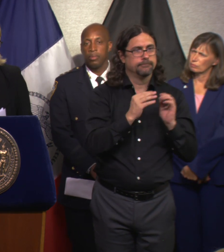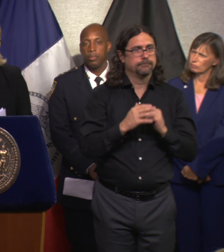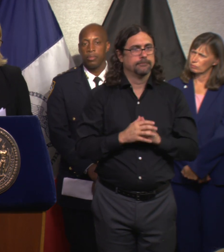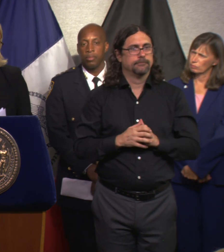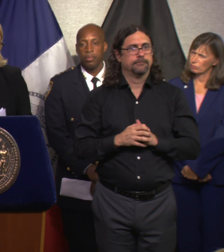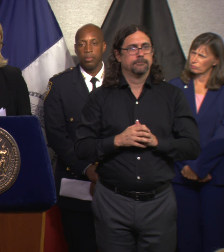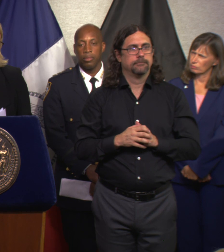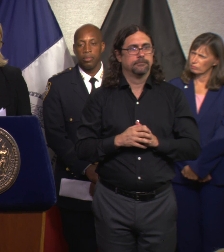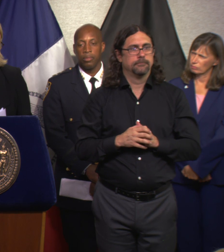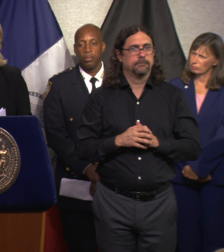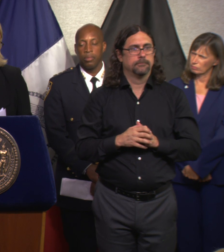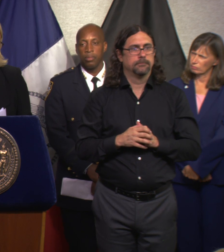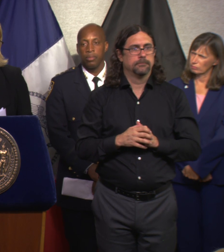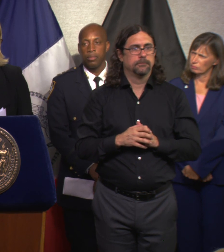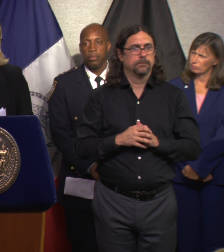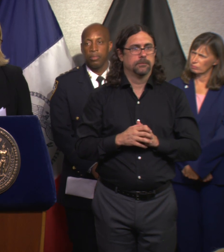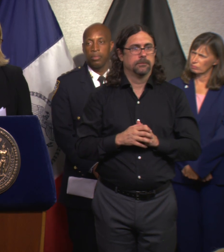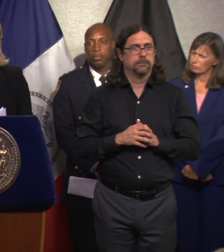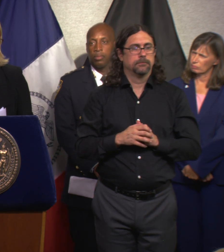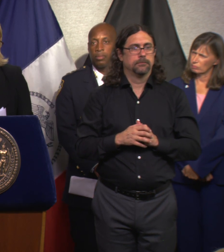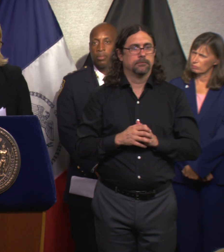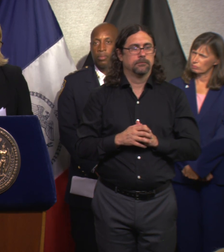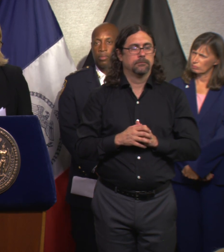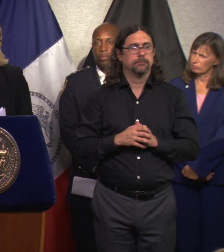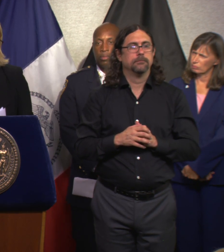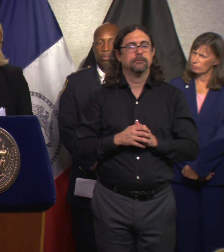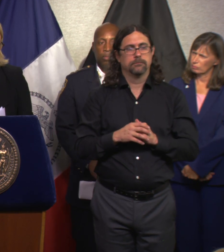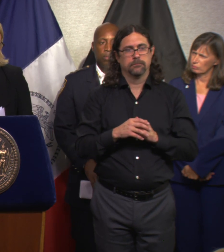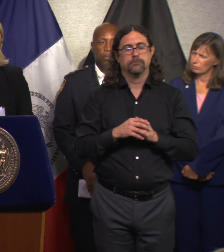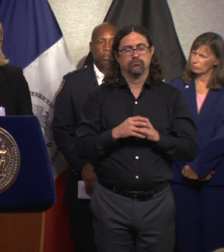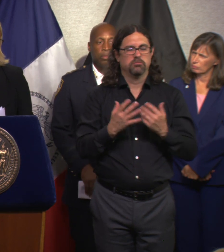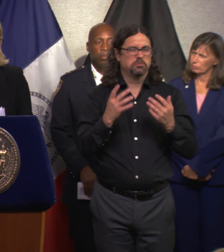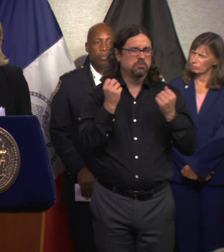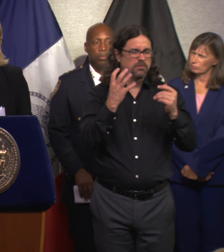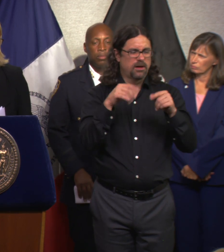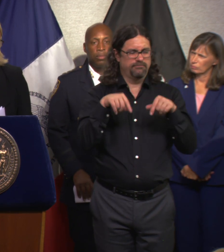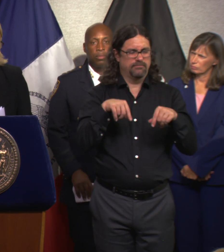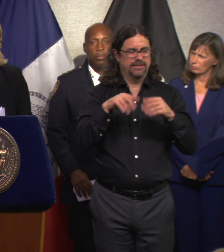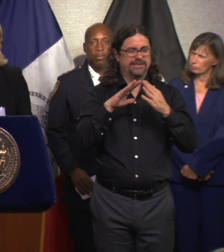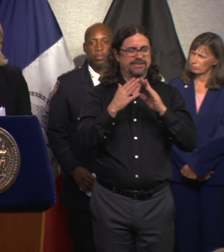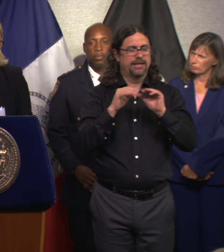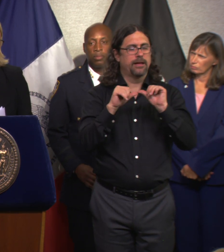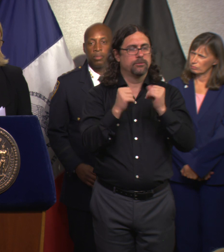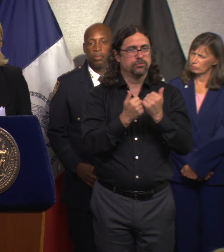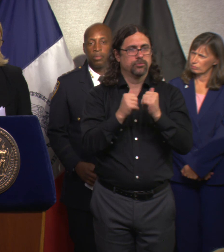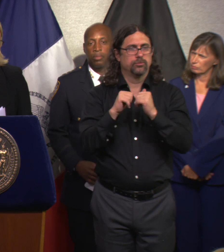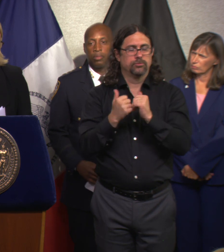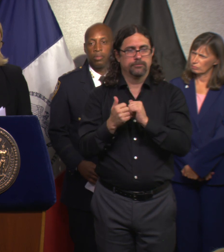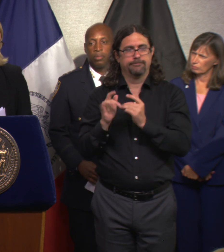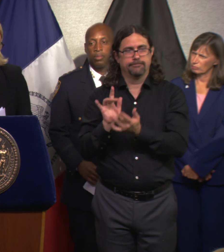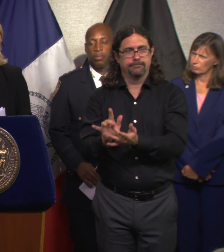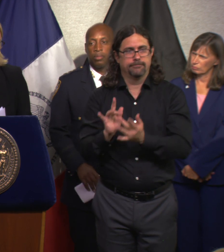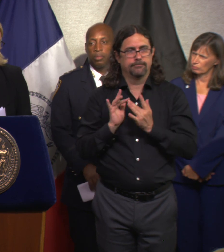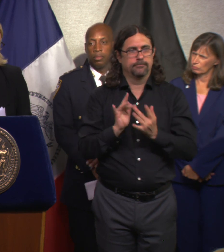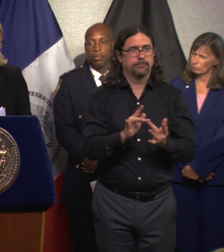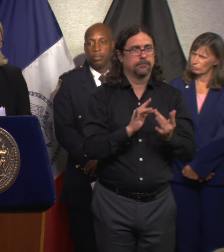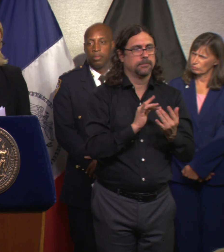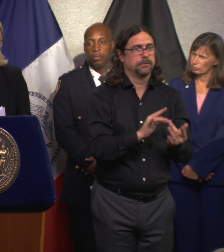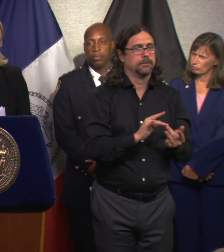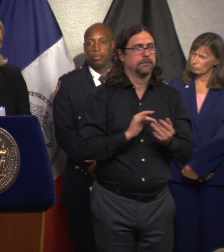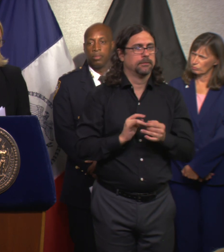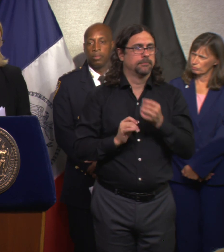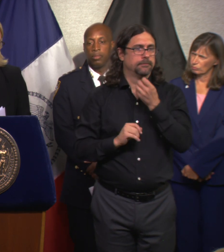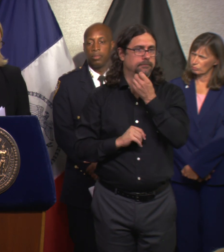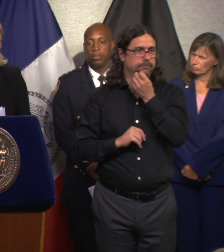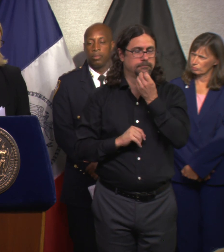we can respond quickly as needed. We are working with the fire department and EMS to ensure that they have adequate resources to